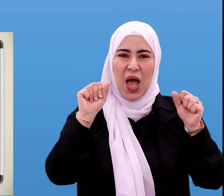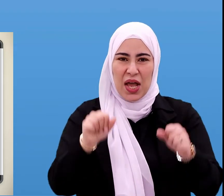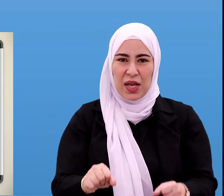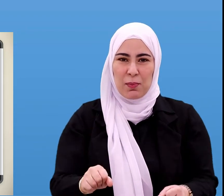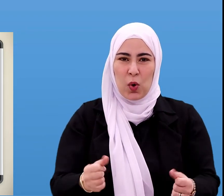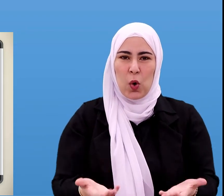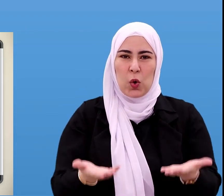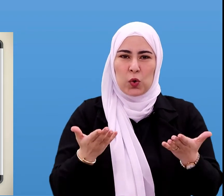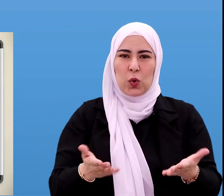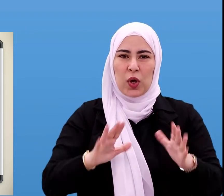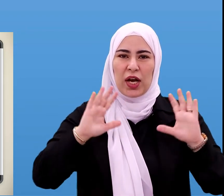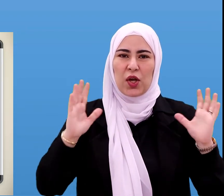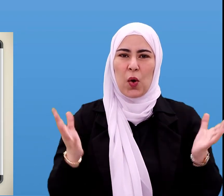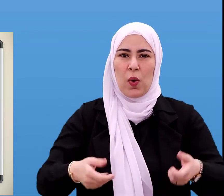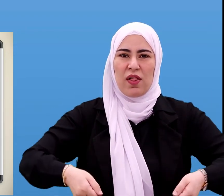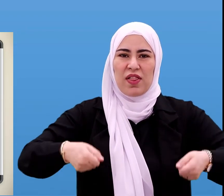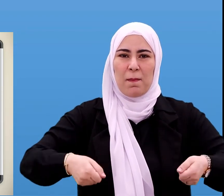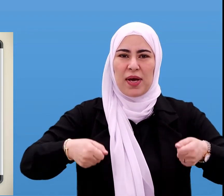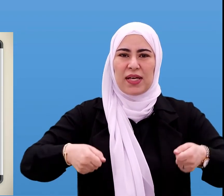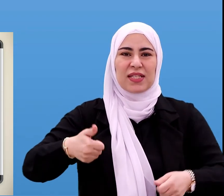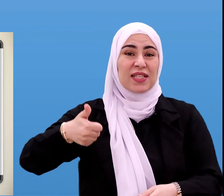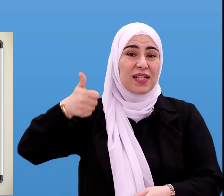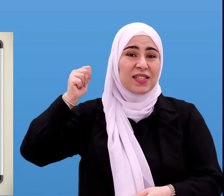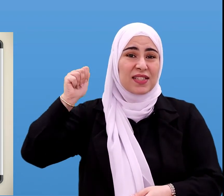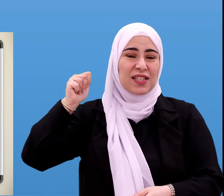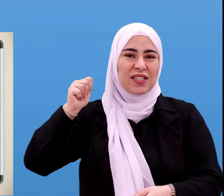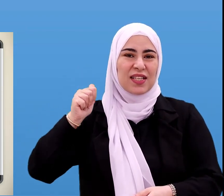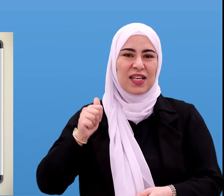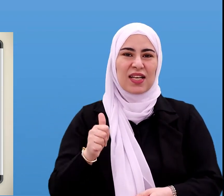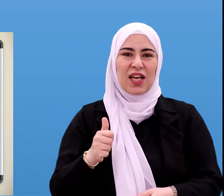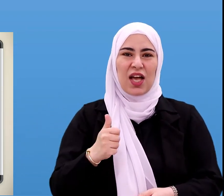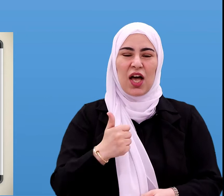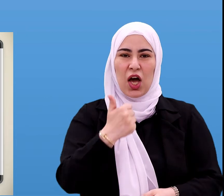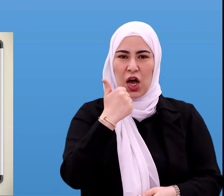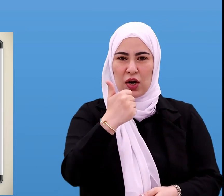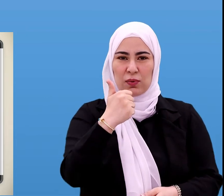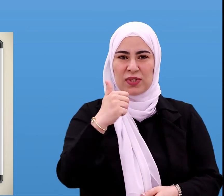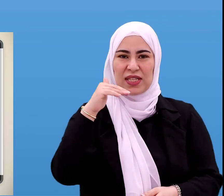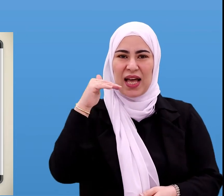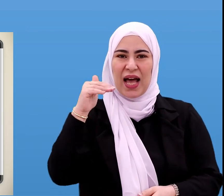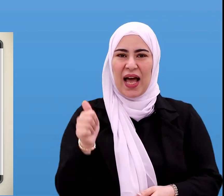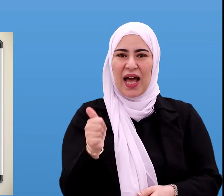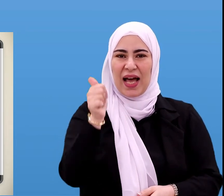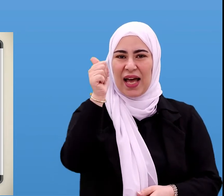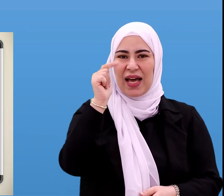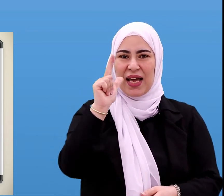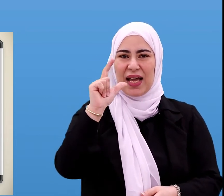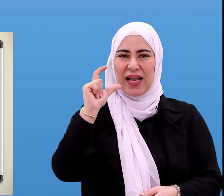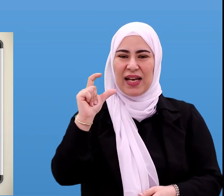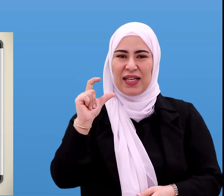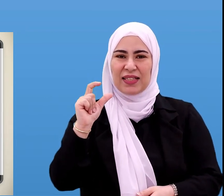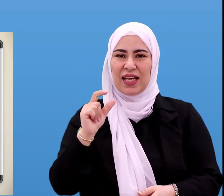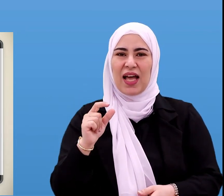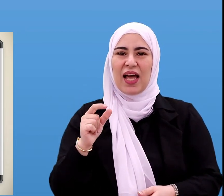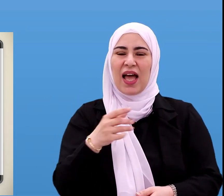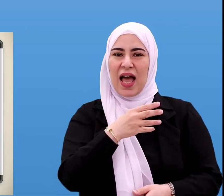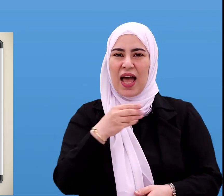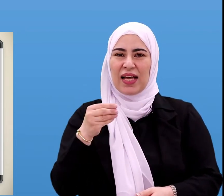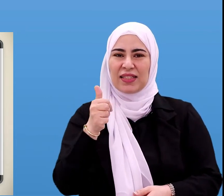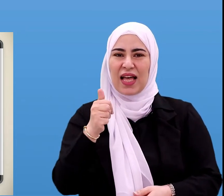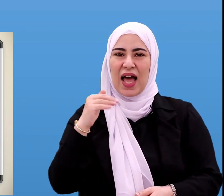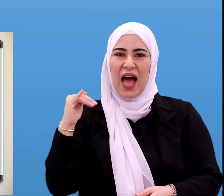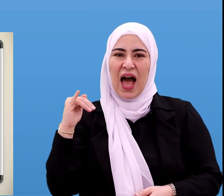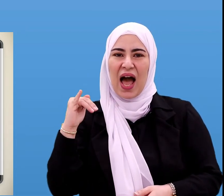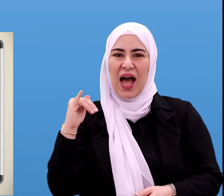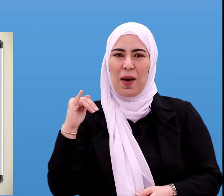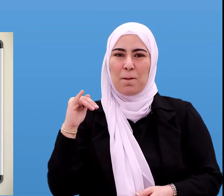bags yesterday. 6. Khalid and Ahmed are or were late to the meeting last